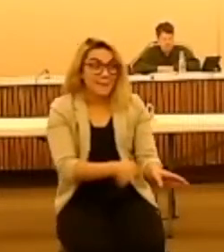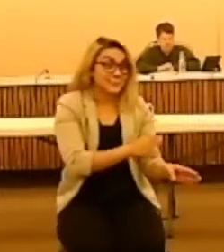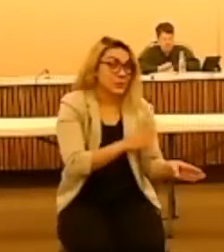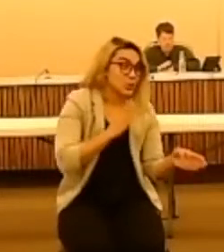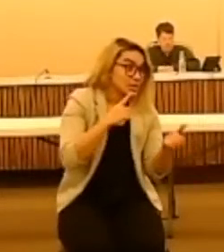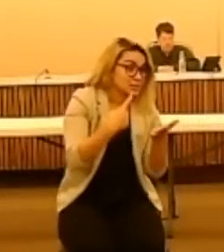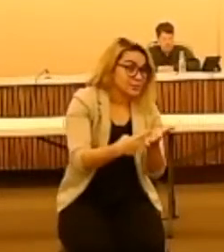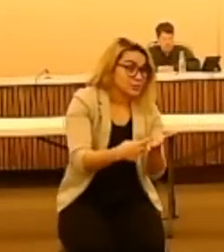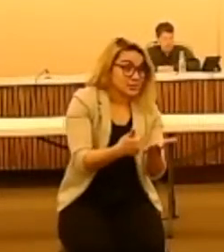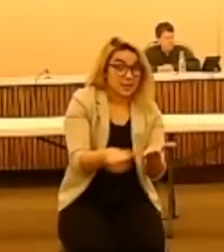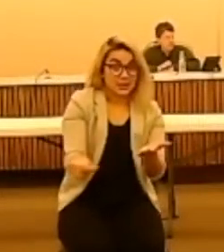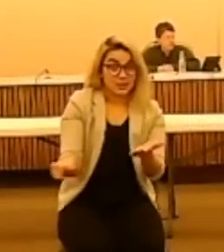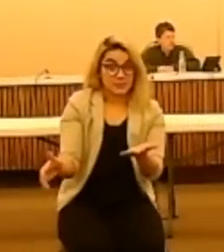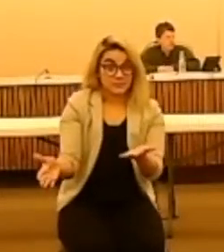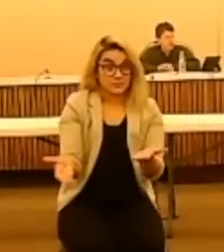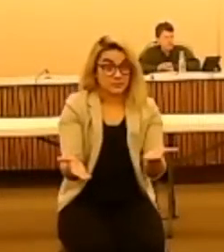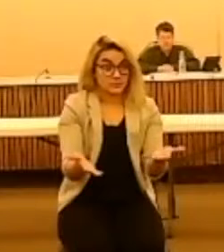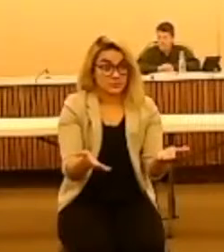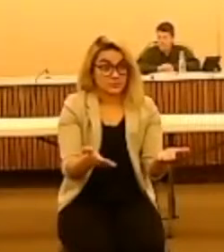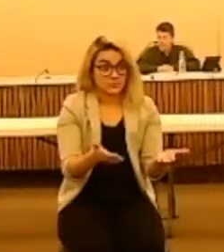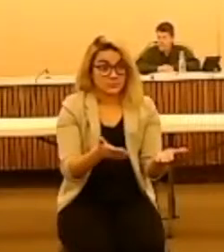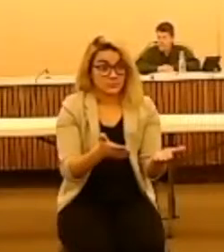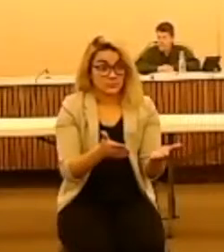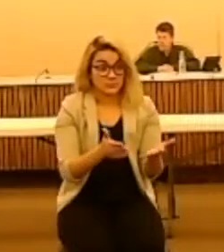to reports in a moment.